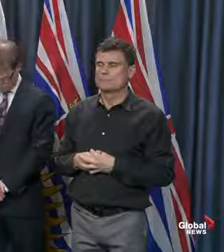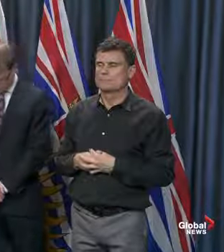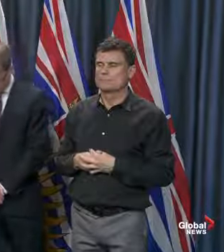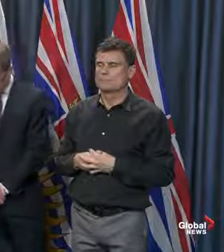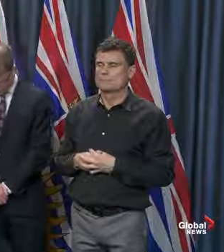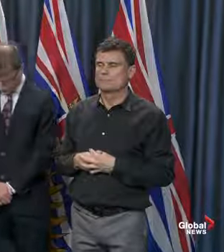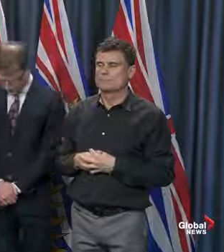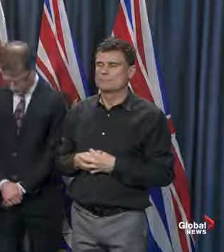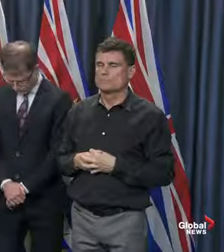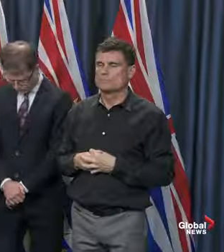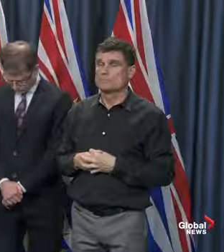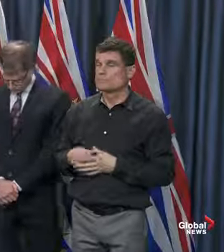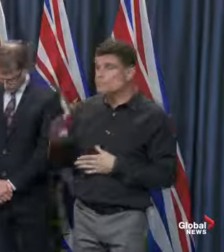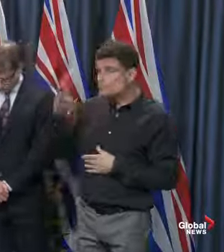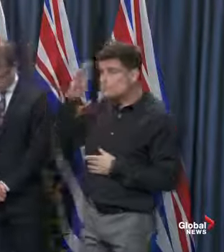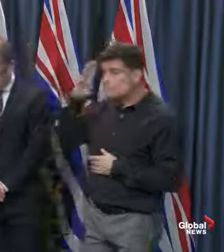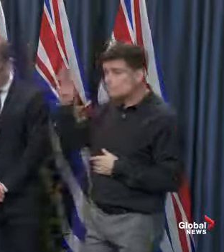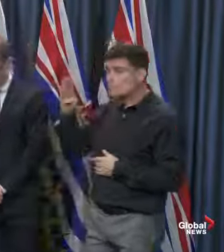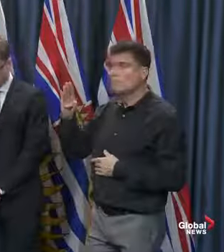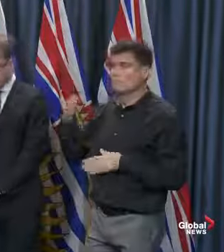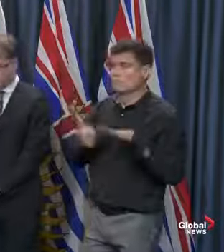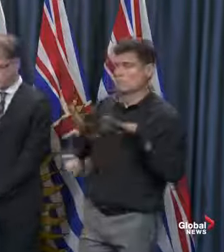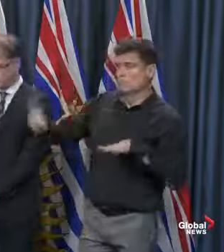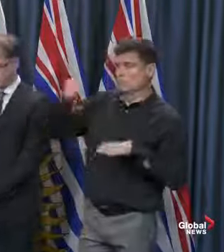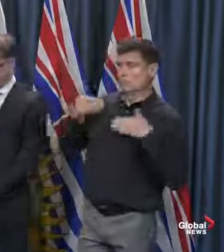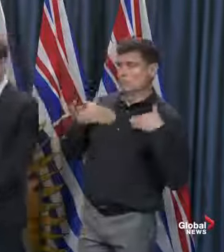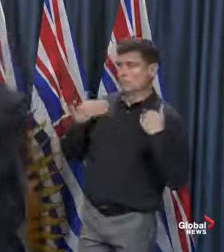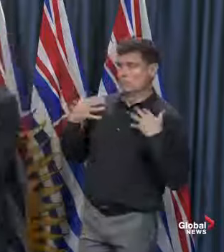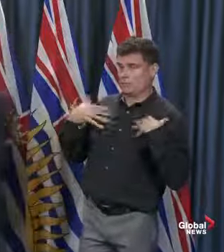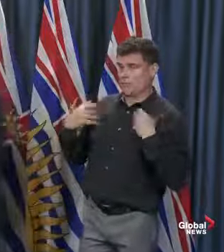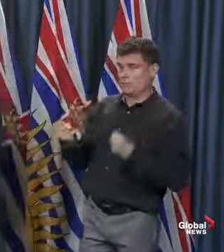Hello, Minister. I'm just wondering, has the federal government